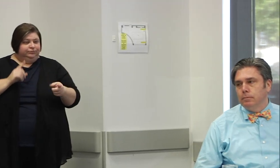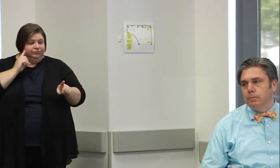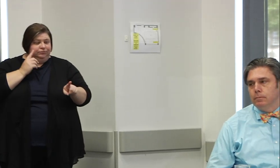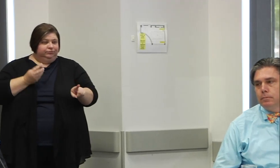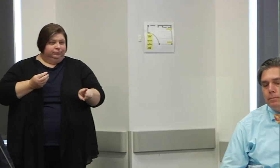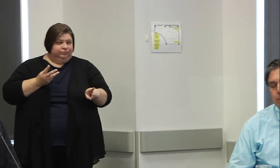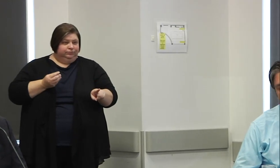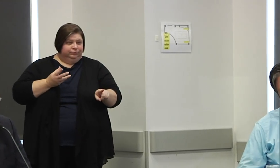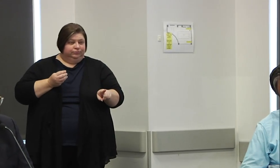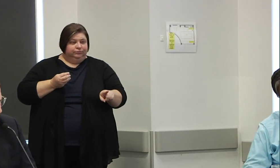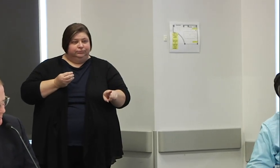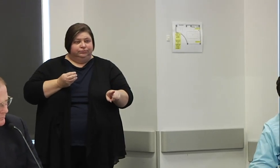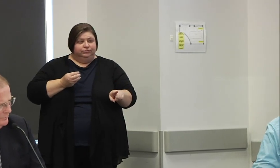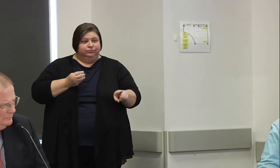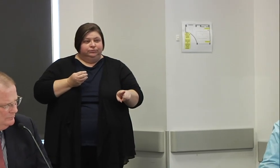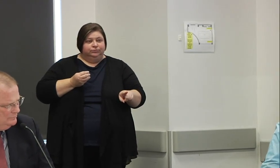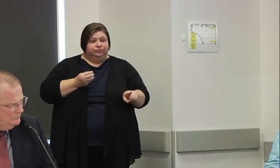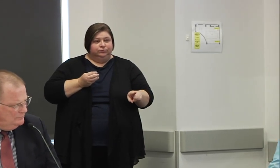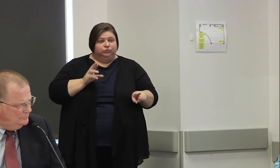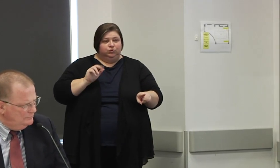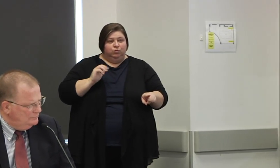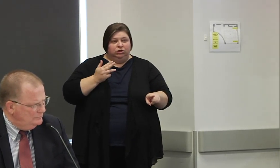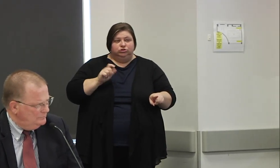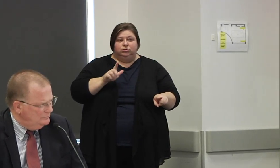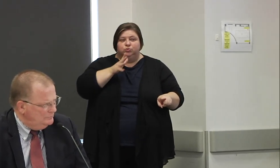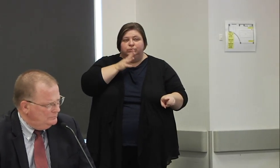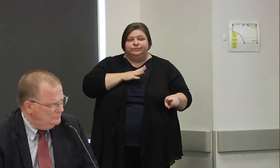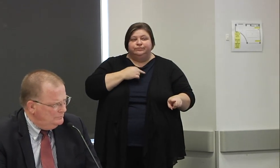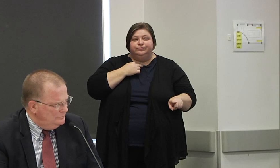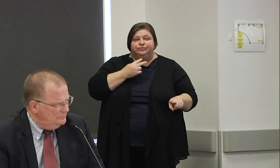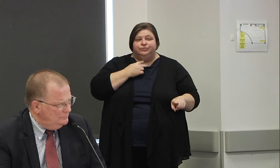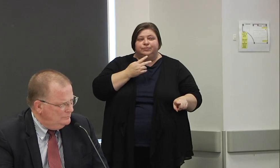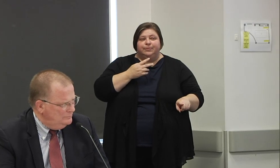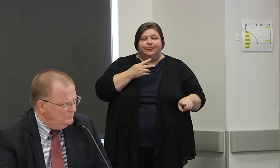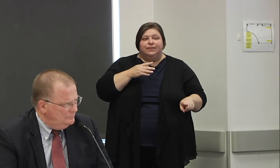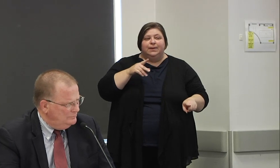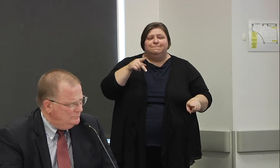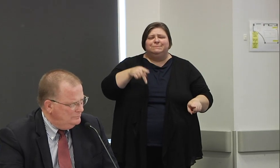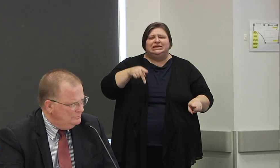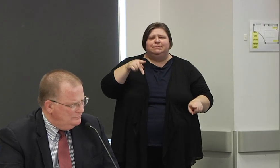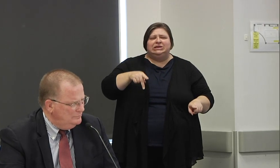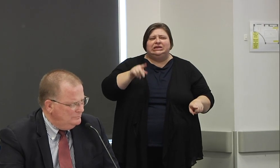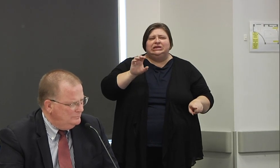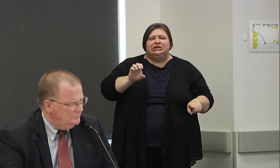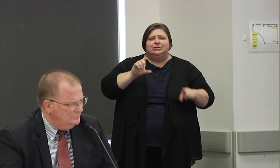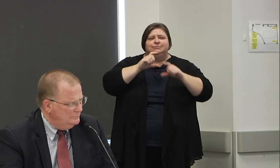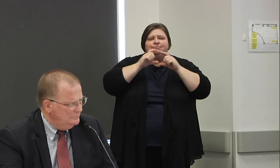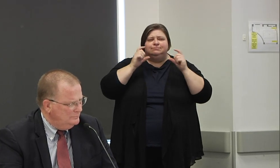Go ahead, Rachel. So adequate PPE has been part of the criteria for getting,